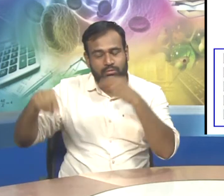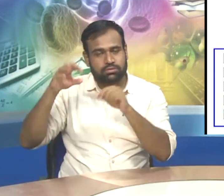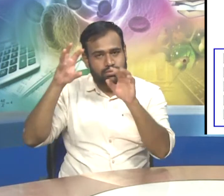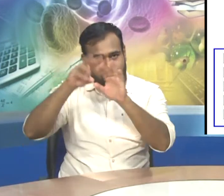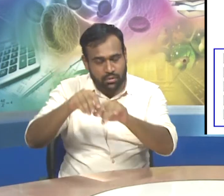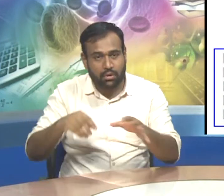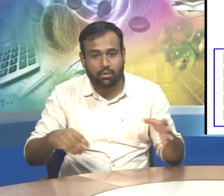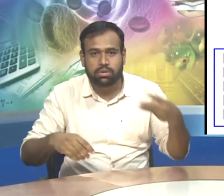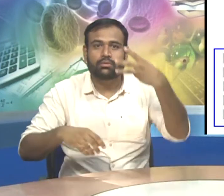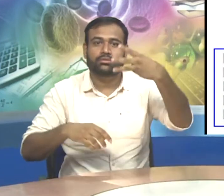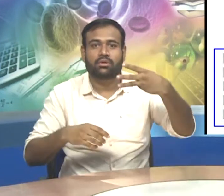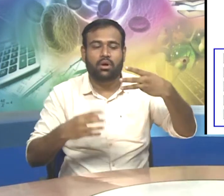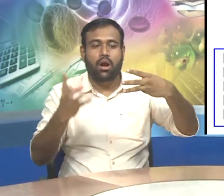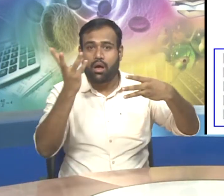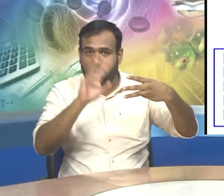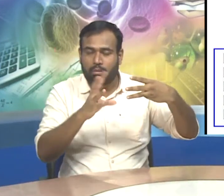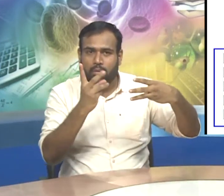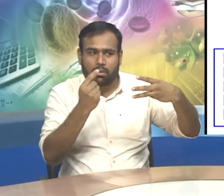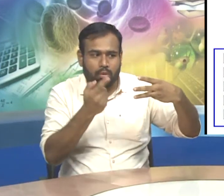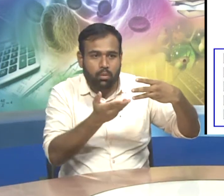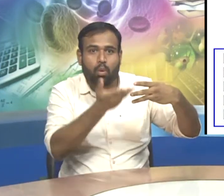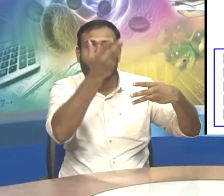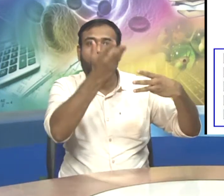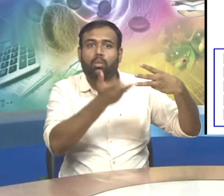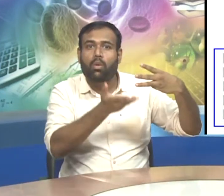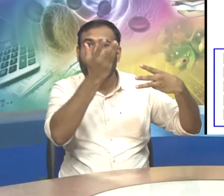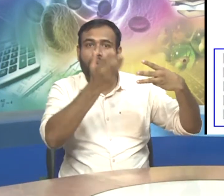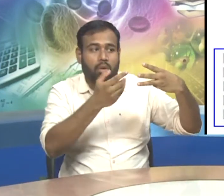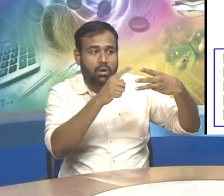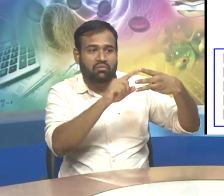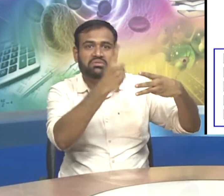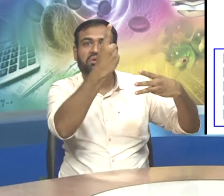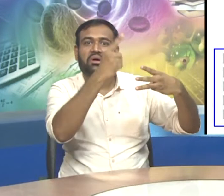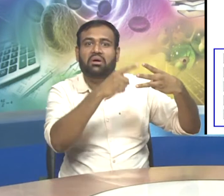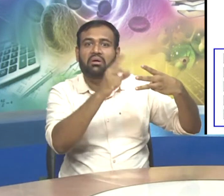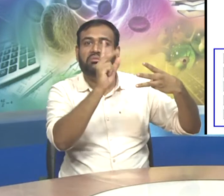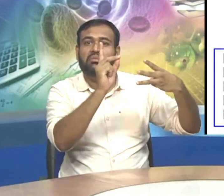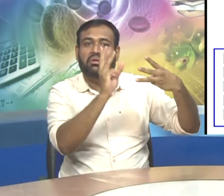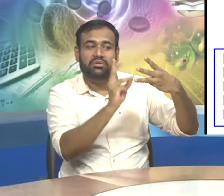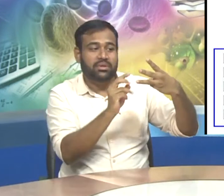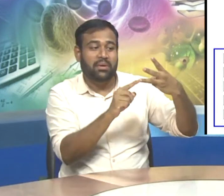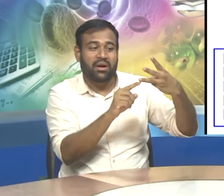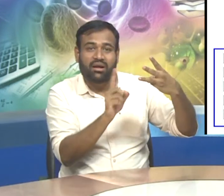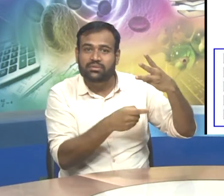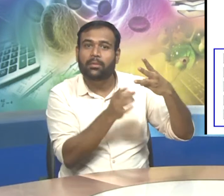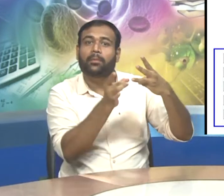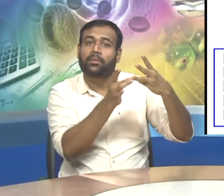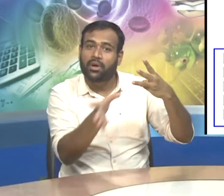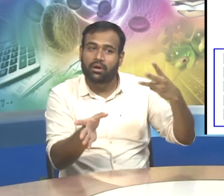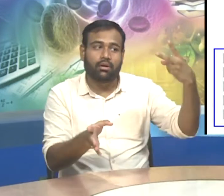the leader, and then all such votes